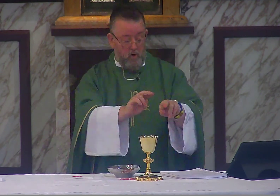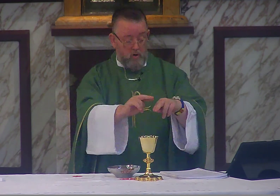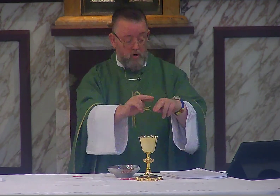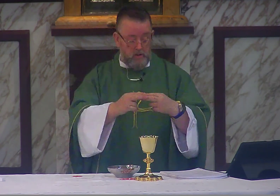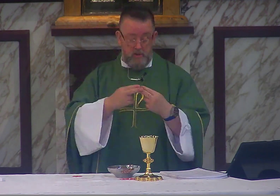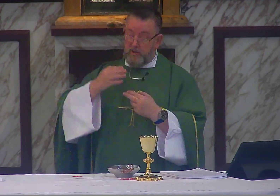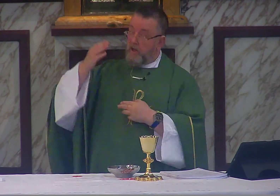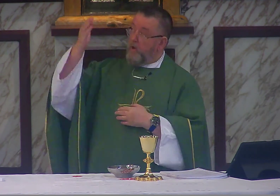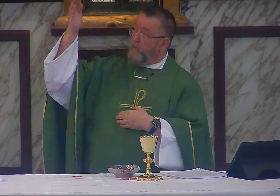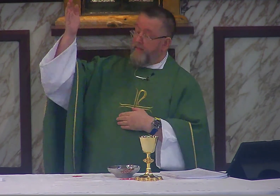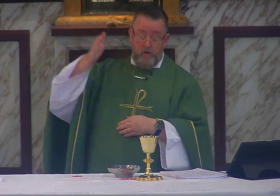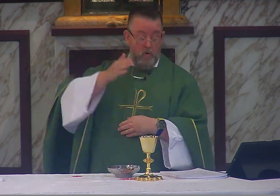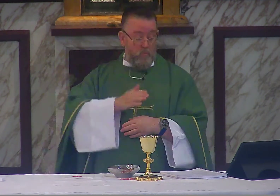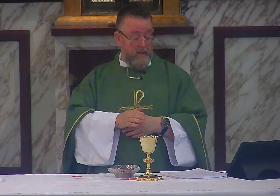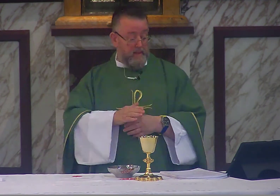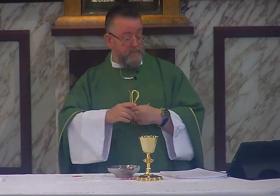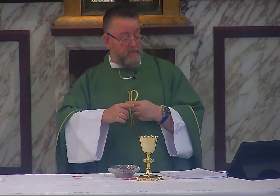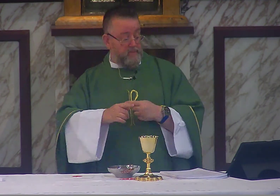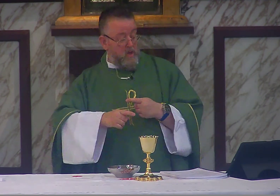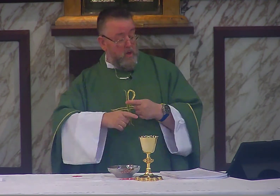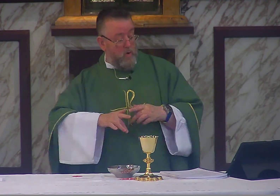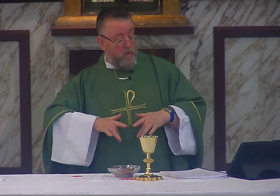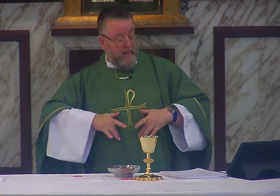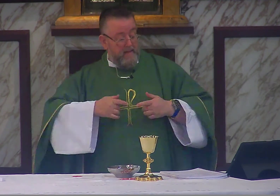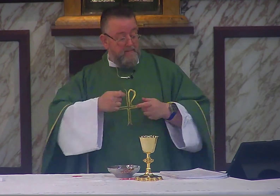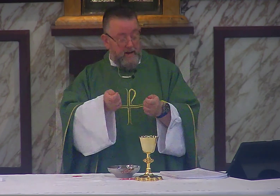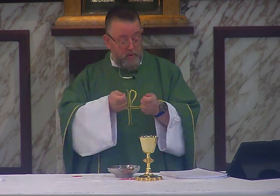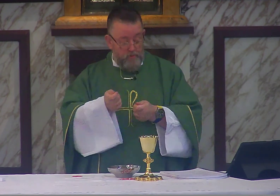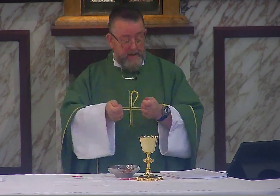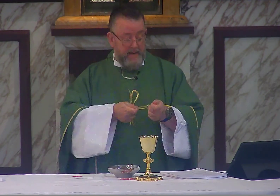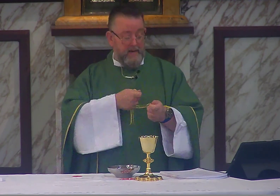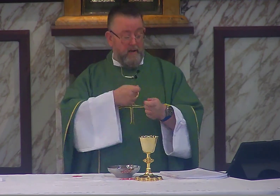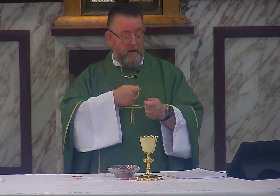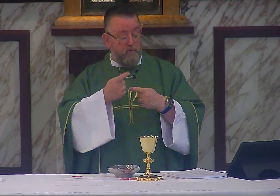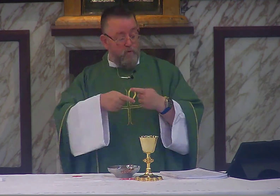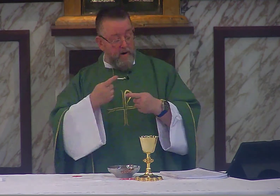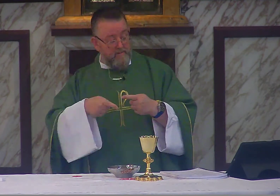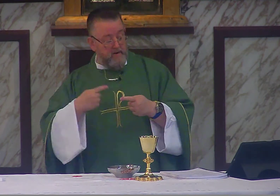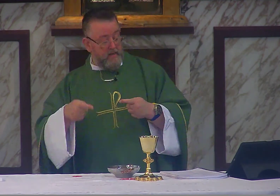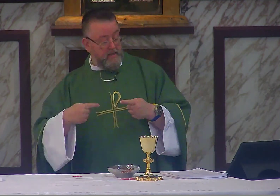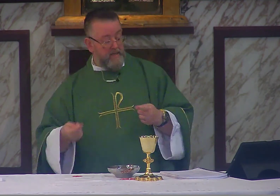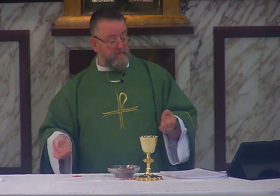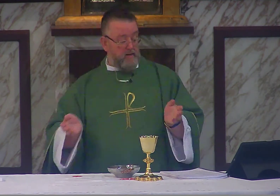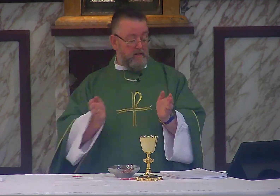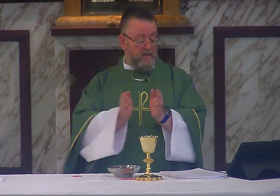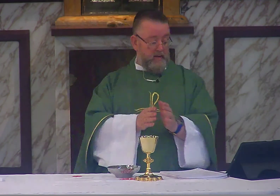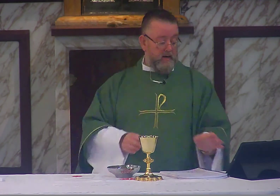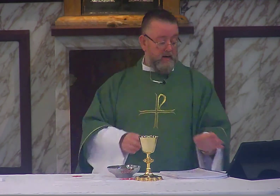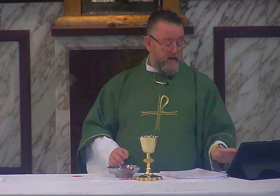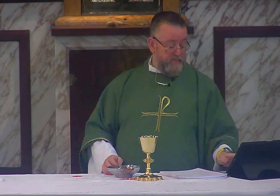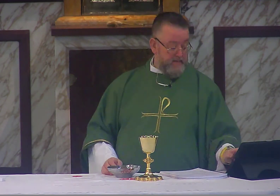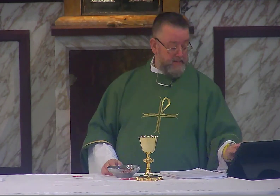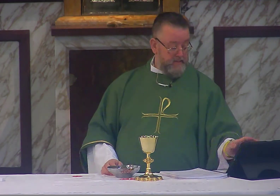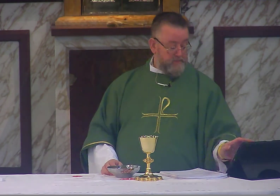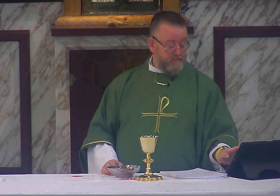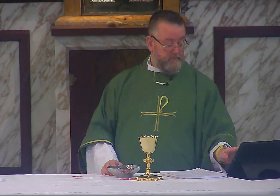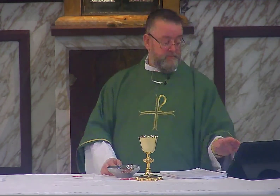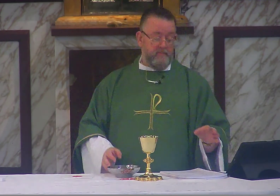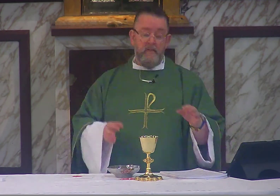in accordance with your will, who live and reign forever and ever.